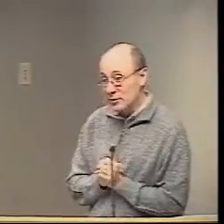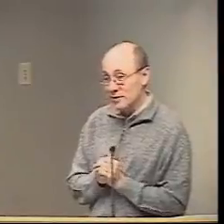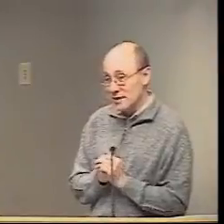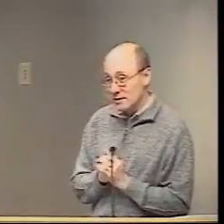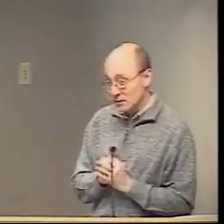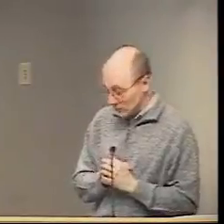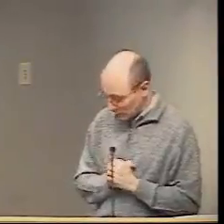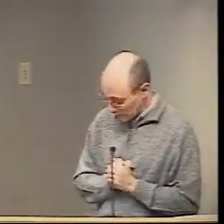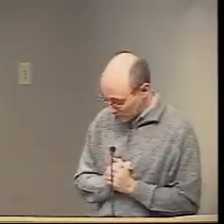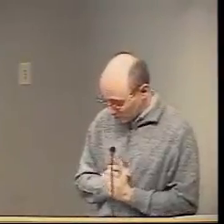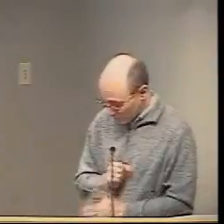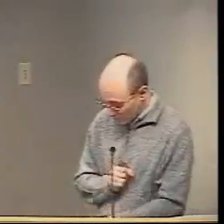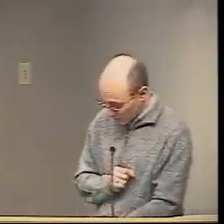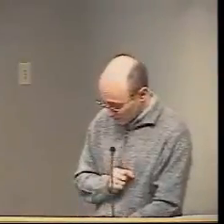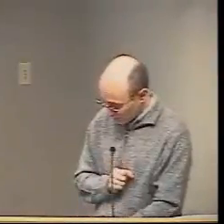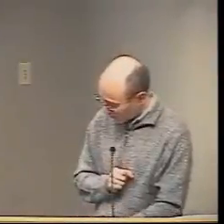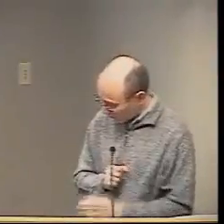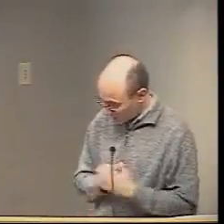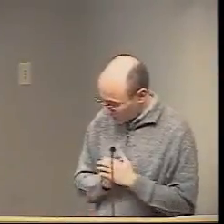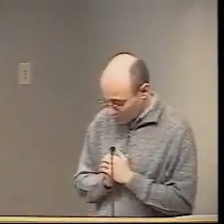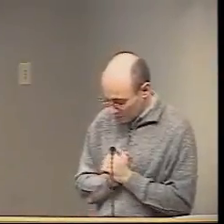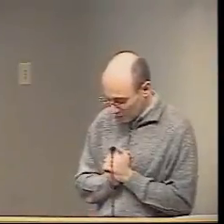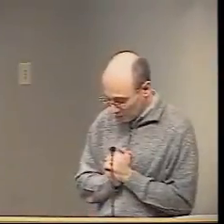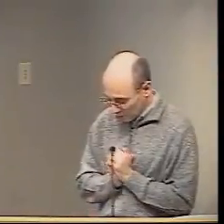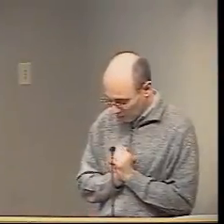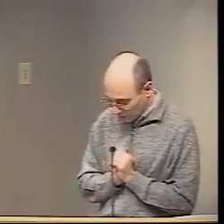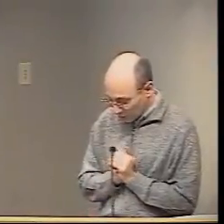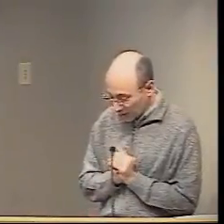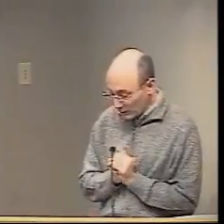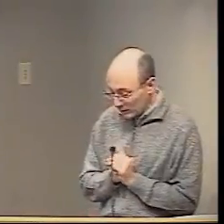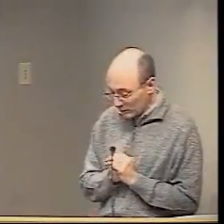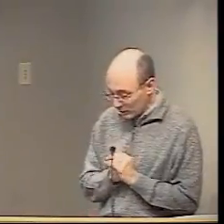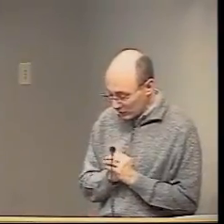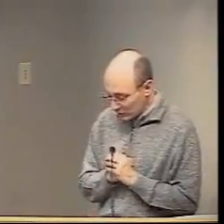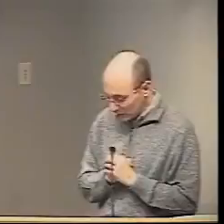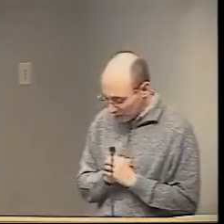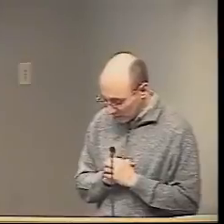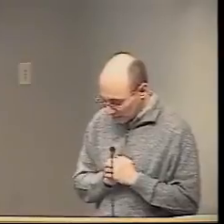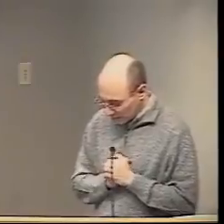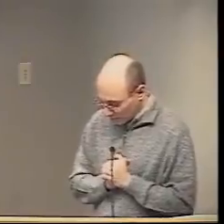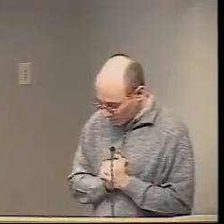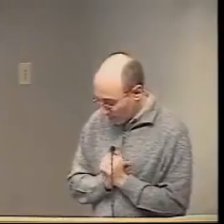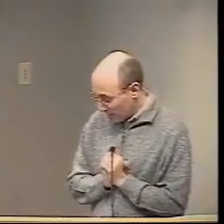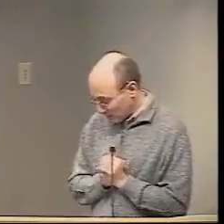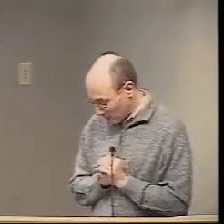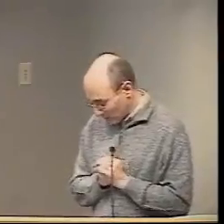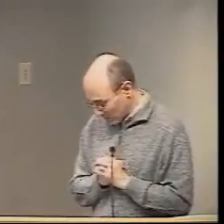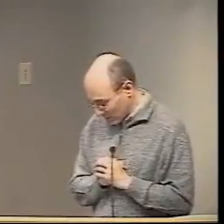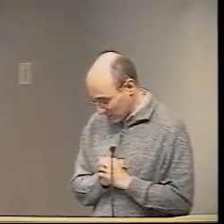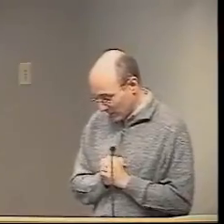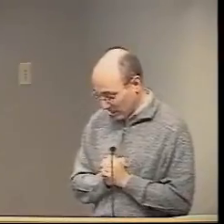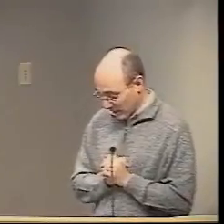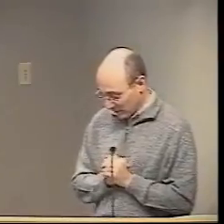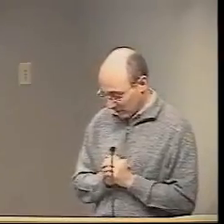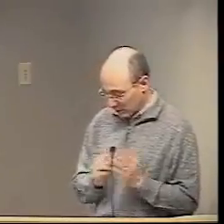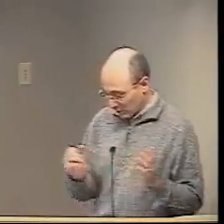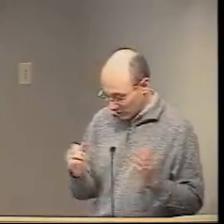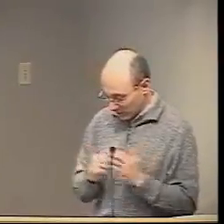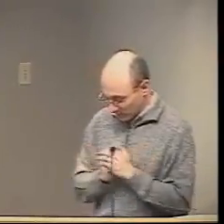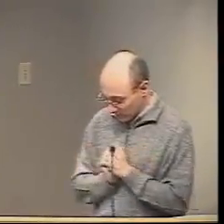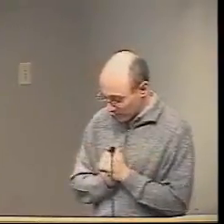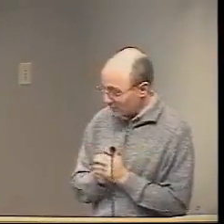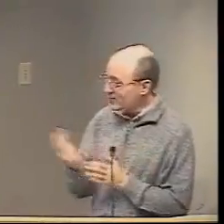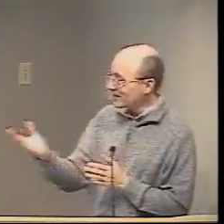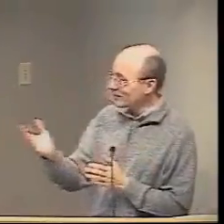at computer science at the University of Washington, and a very well-known name in the field, with many awards and a very